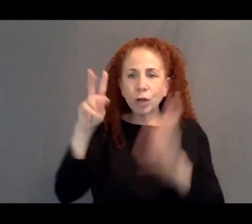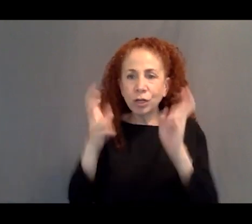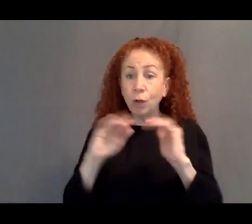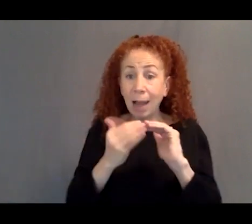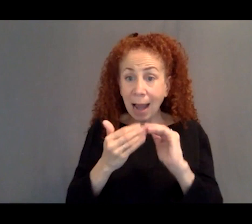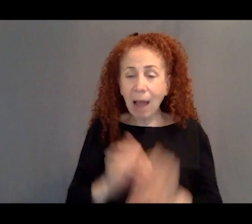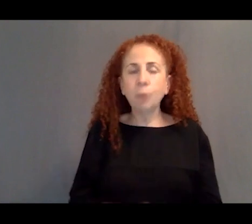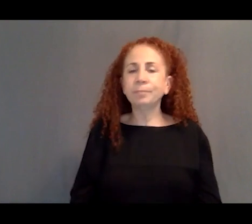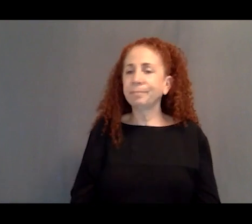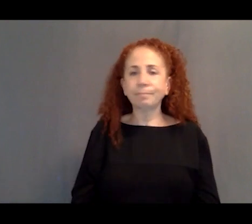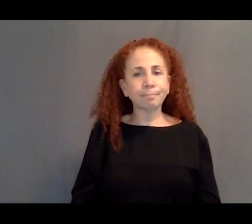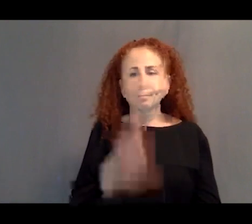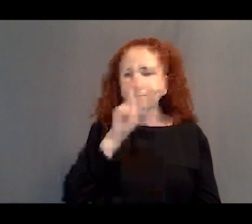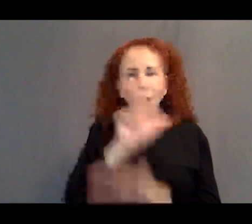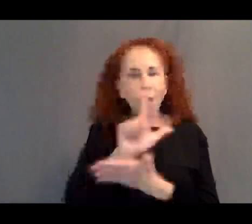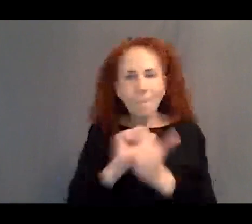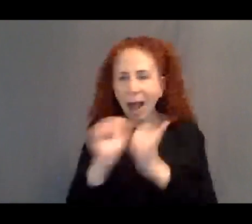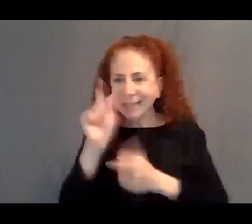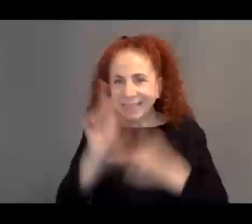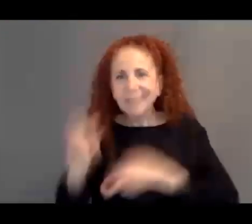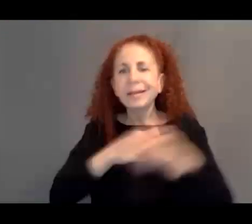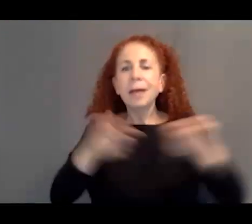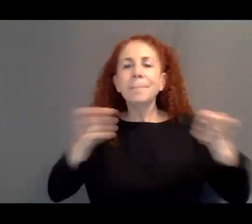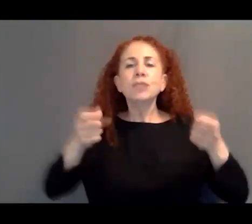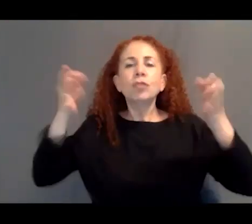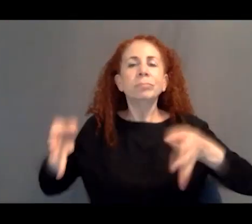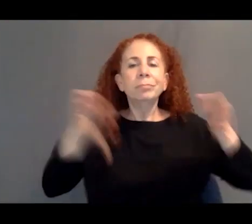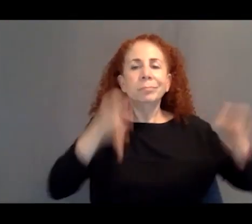through administrative, not legislative means.